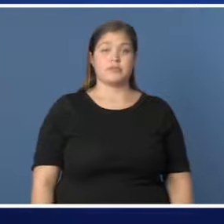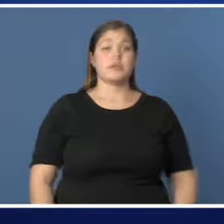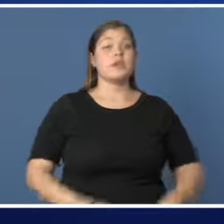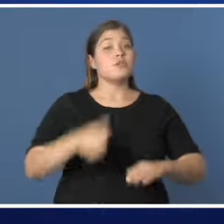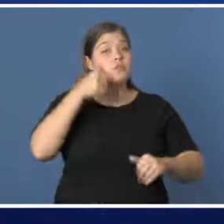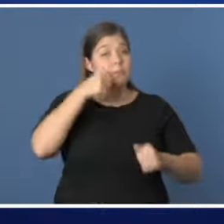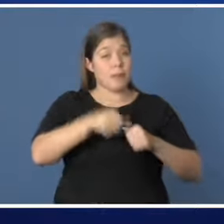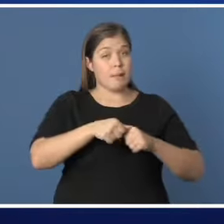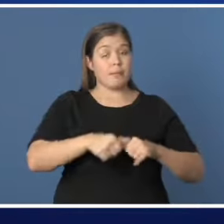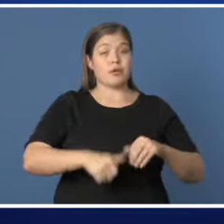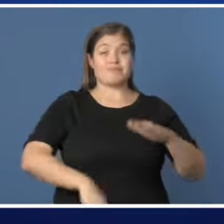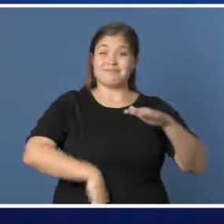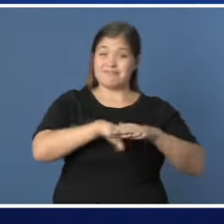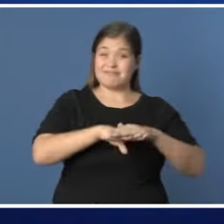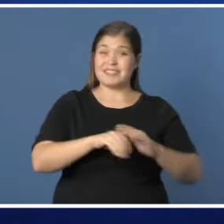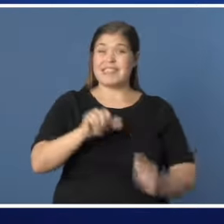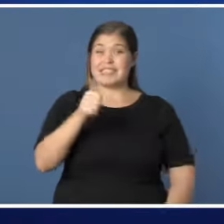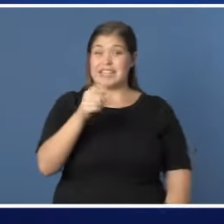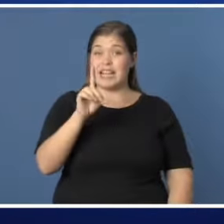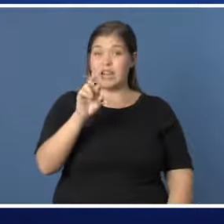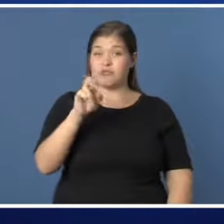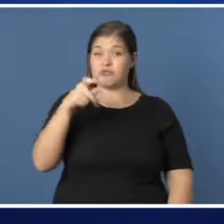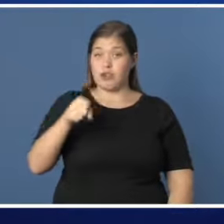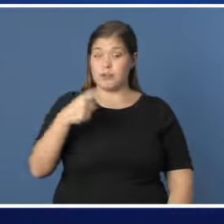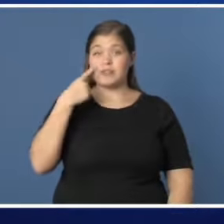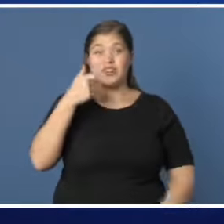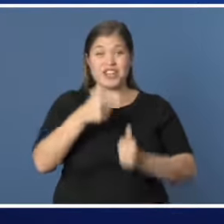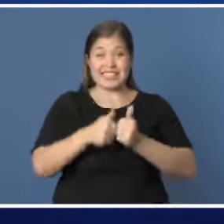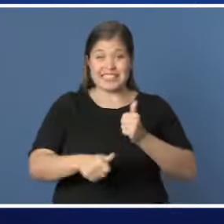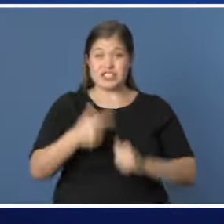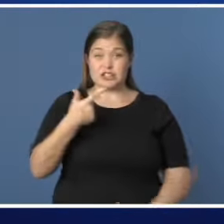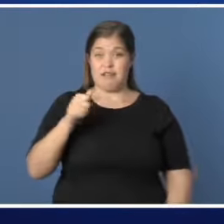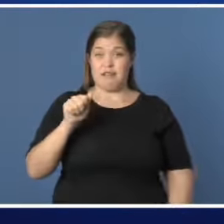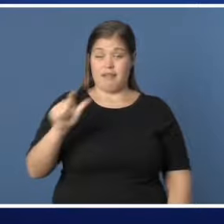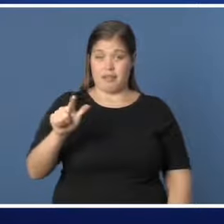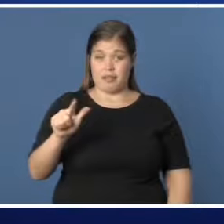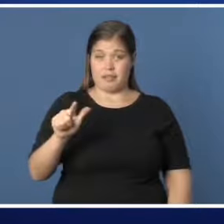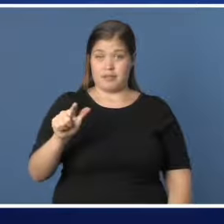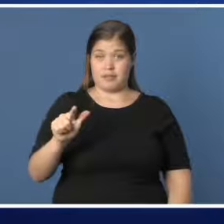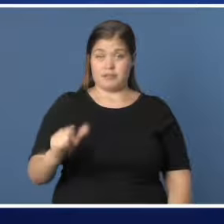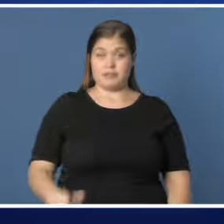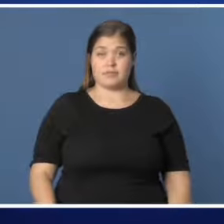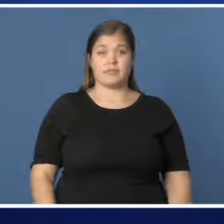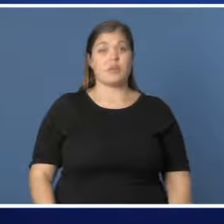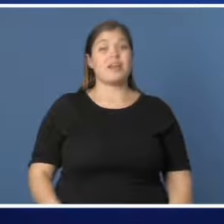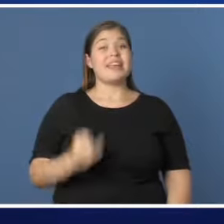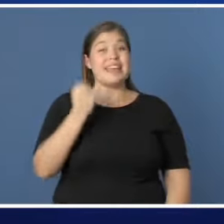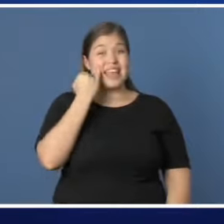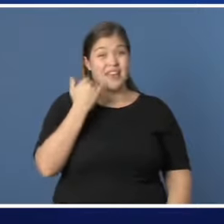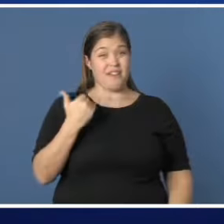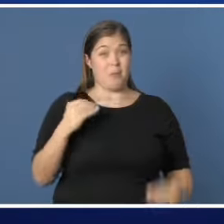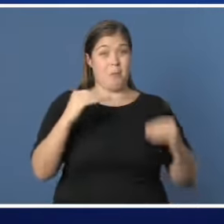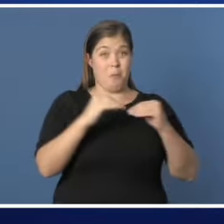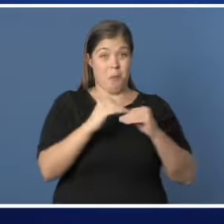bleach. More bleach is not better. Too much can make you ill.